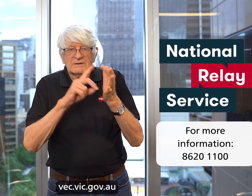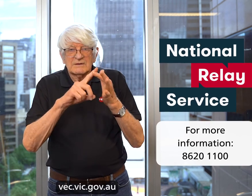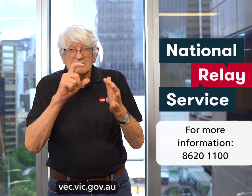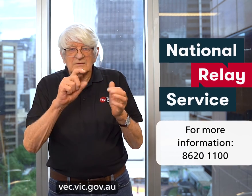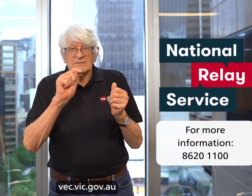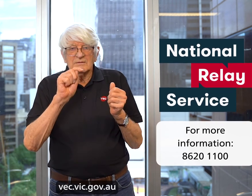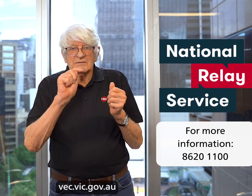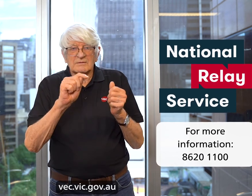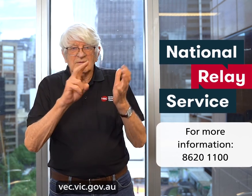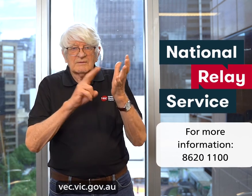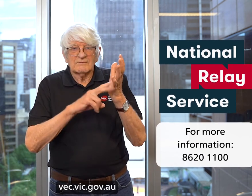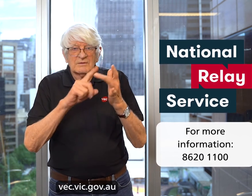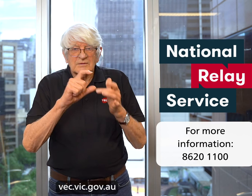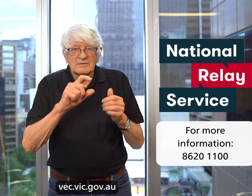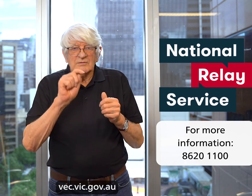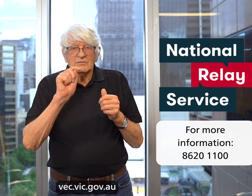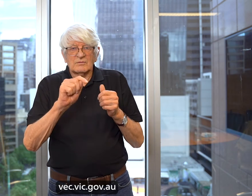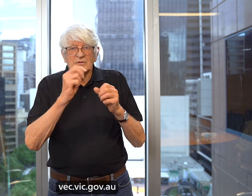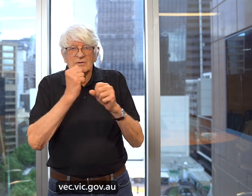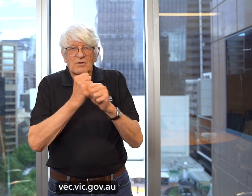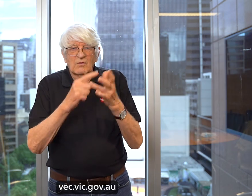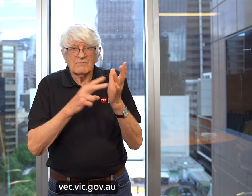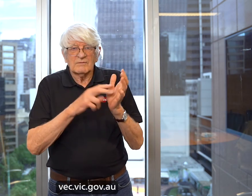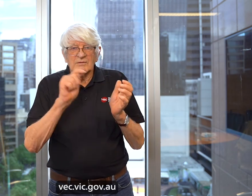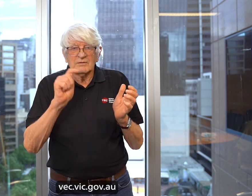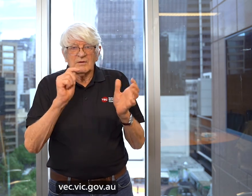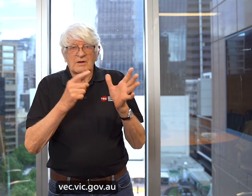VEC.vic.gov.au